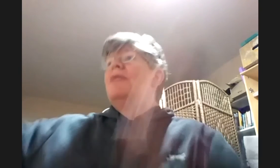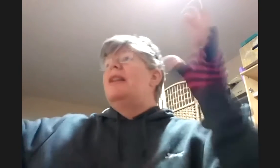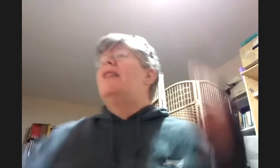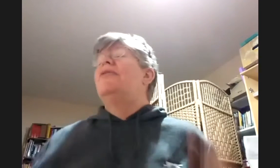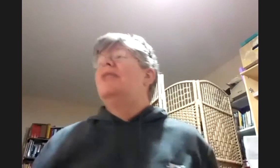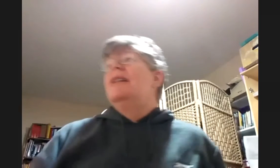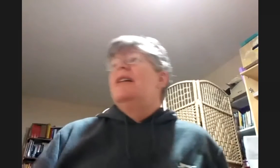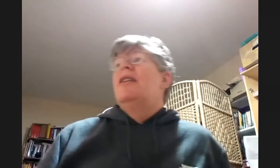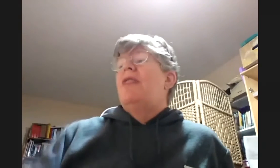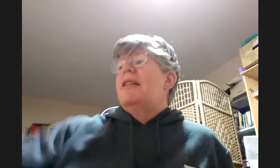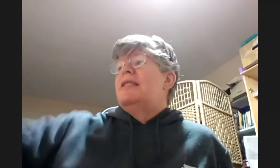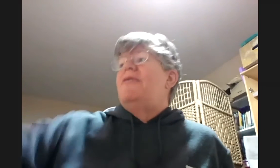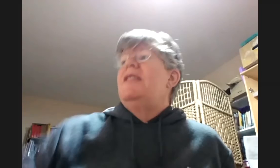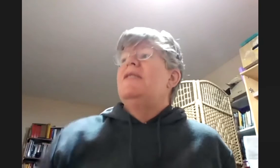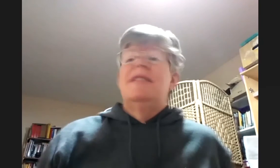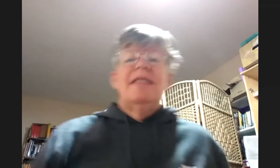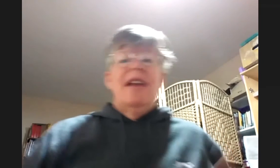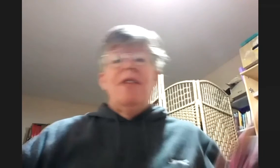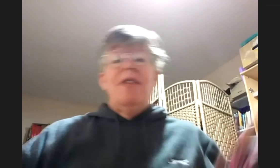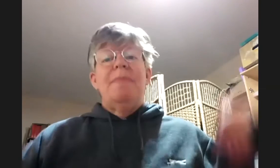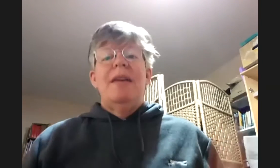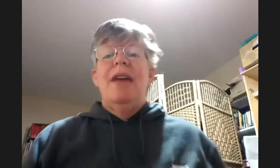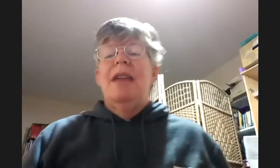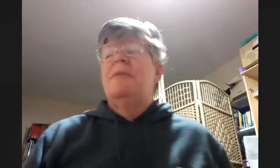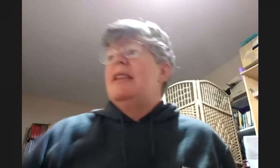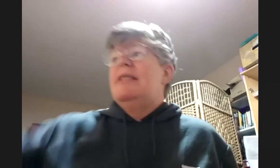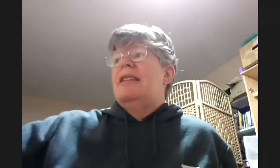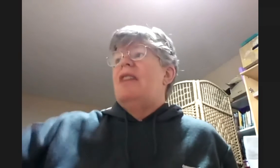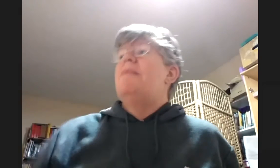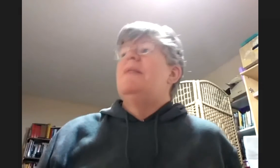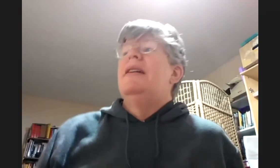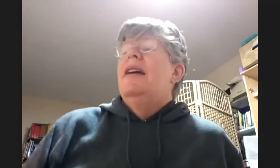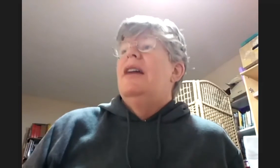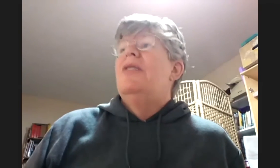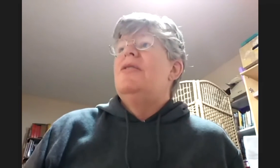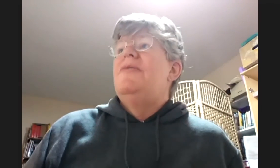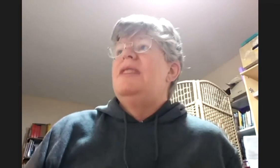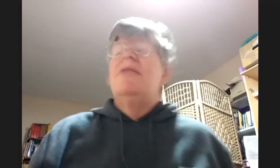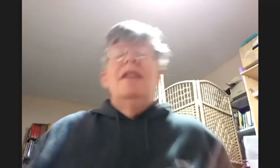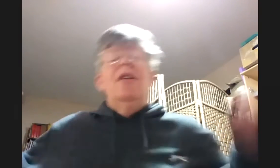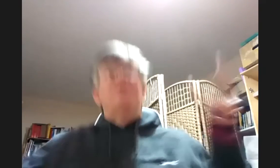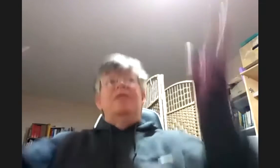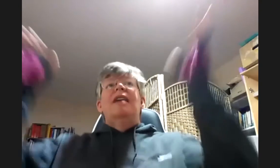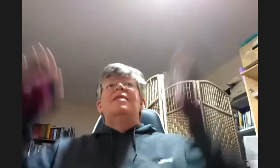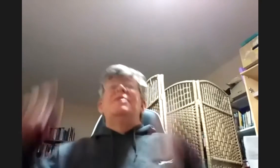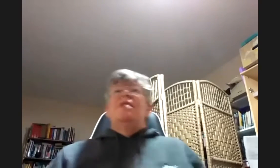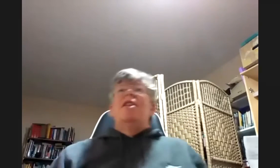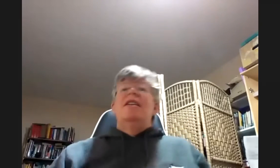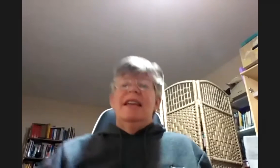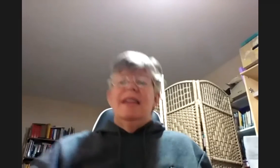off across the field, scaring up other animals. They scared up a herd of deer and a whole flock of starling and